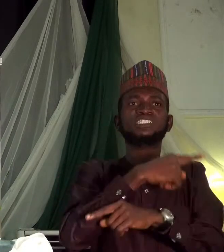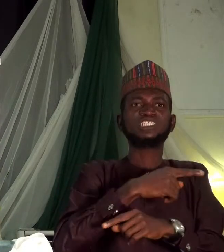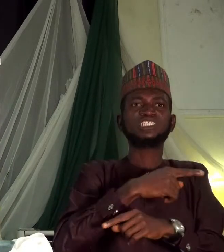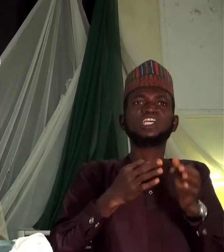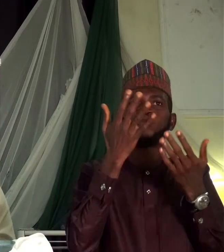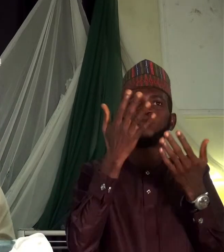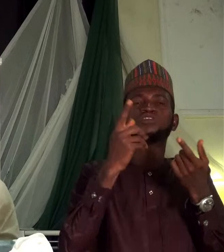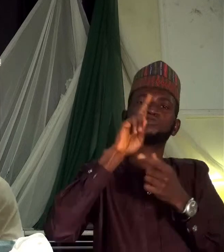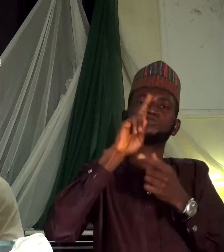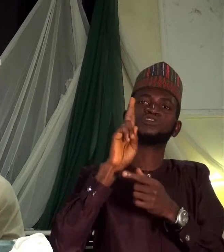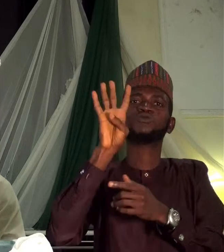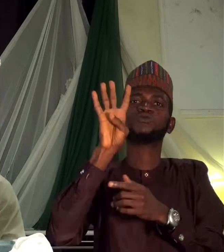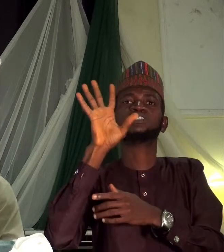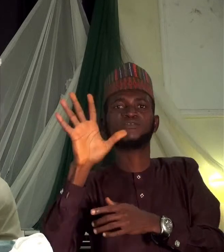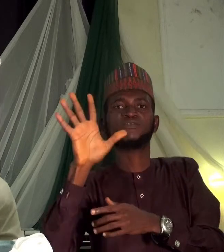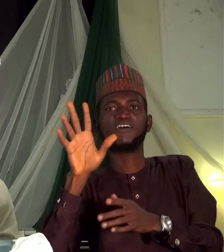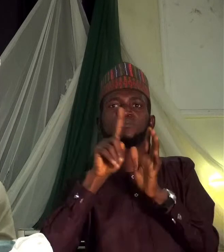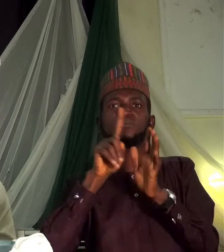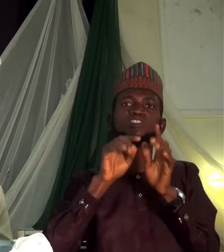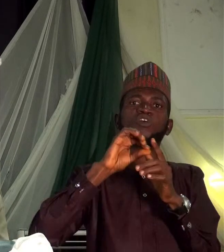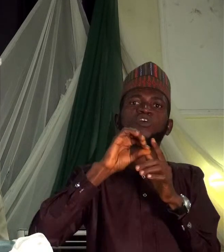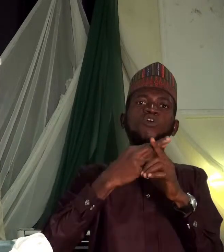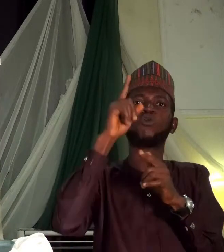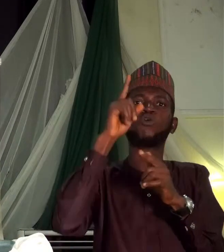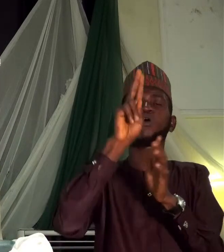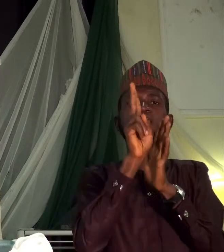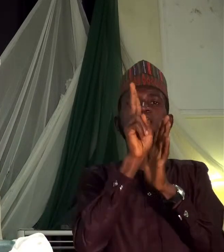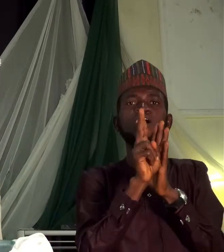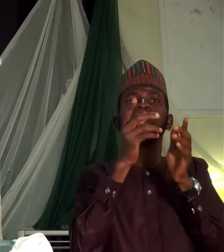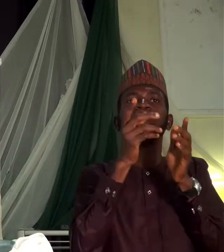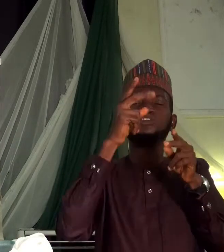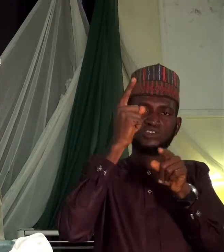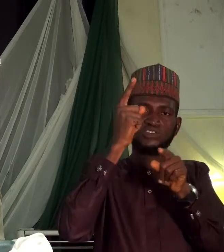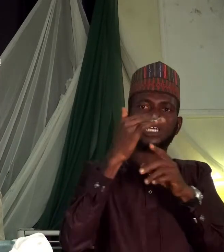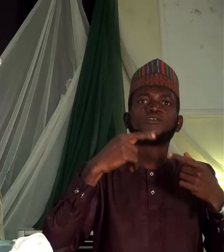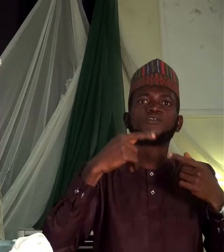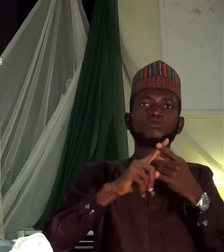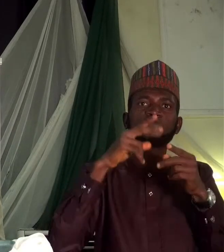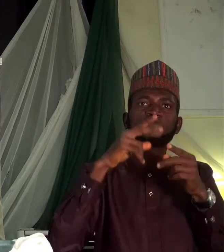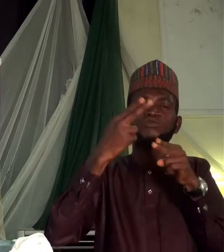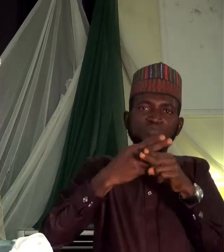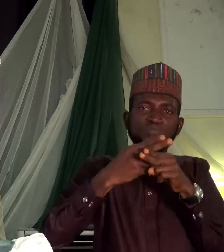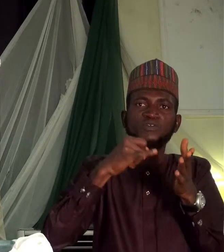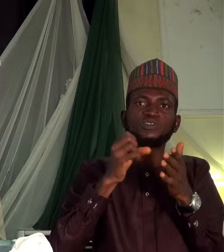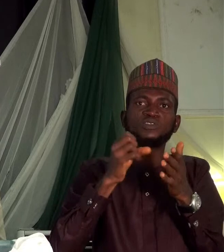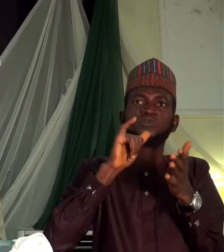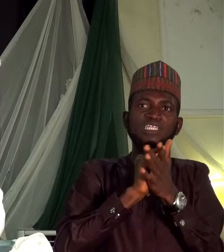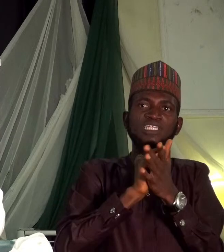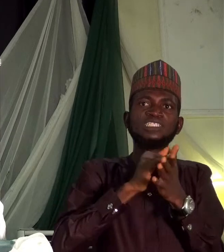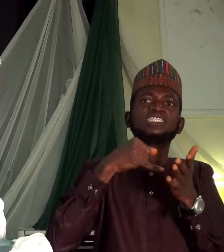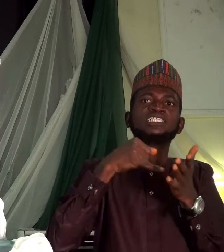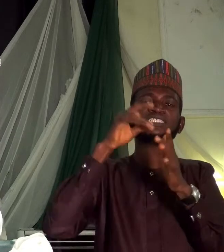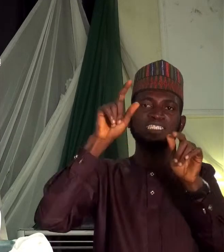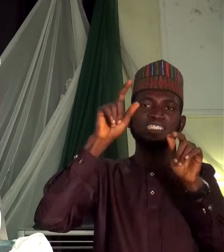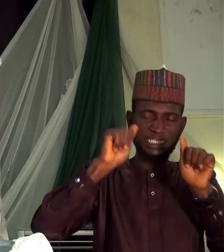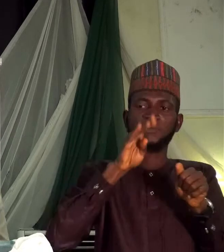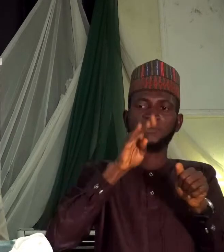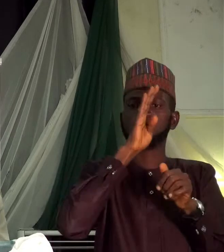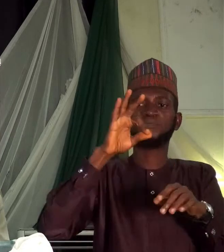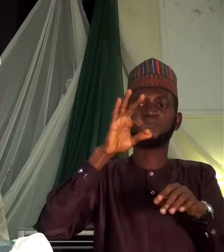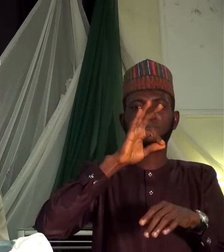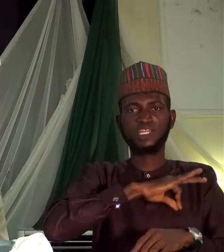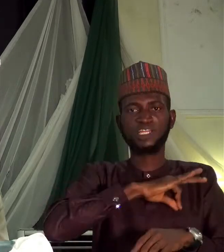1 hour n bi eyan o mo tin se ni eyan gbodo mu gbo e ni kama kama kama ko de ba je pe asiko orun ge bi won se emphasize fun wa